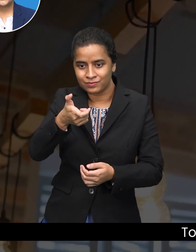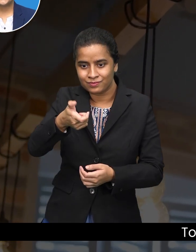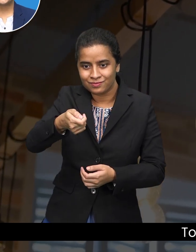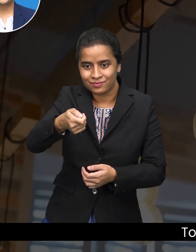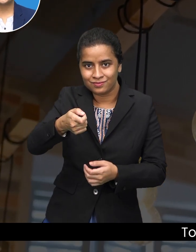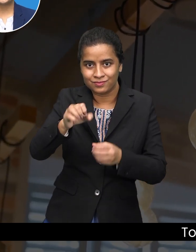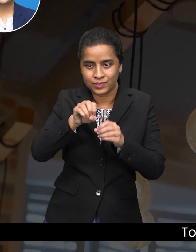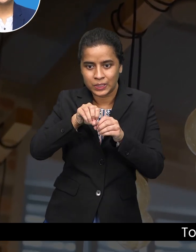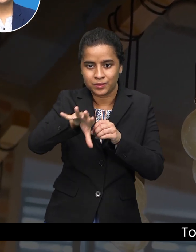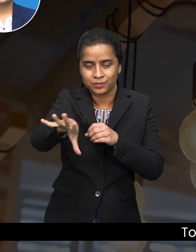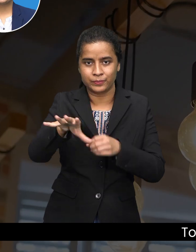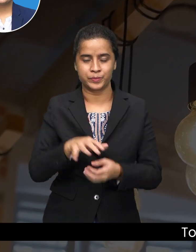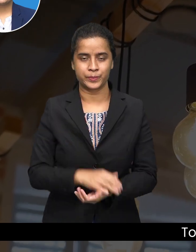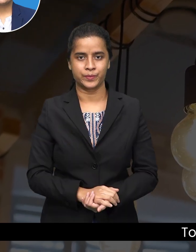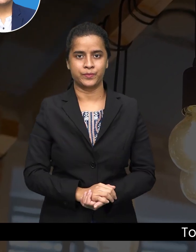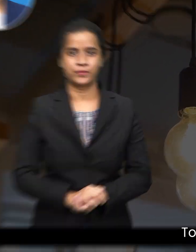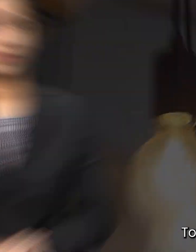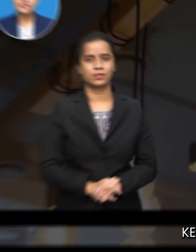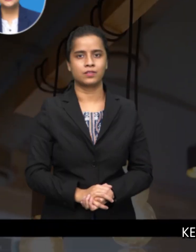torchlight.